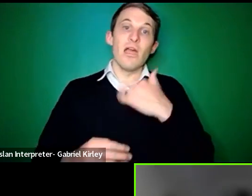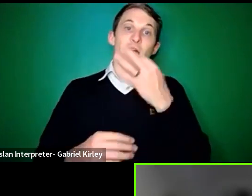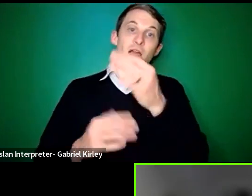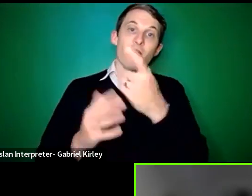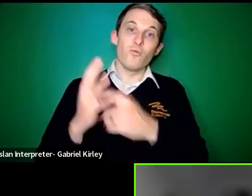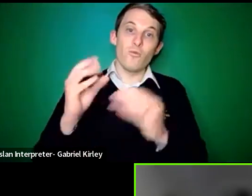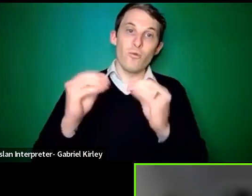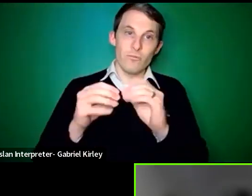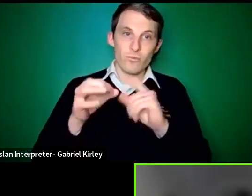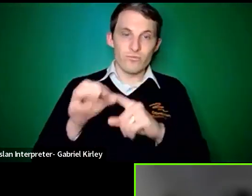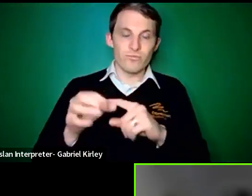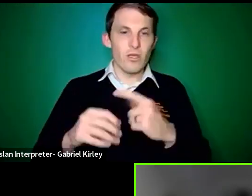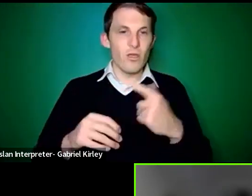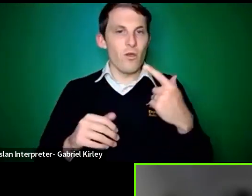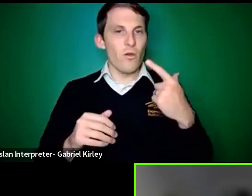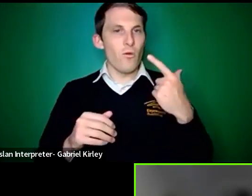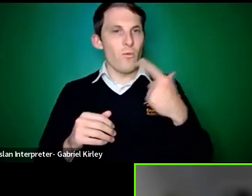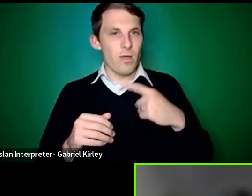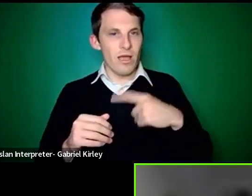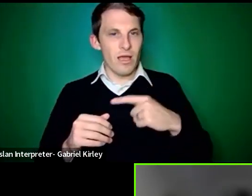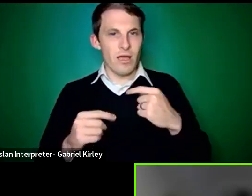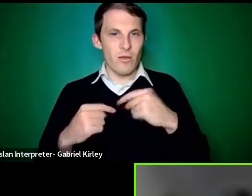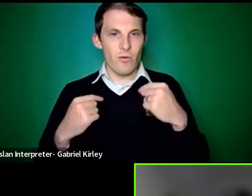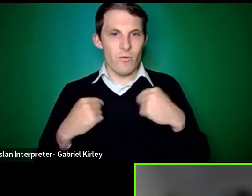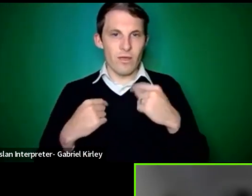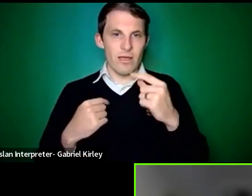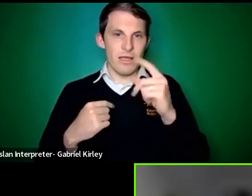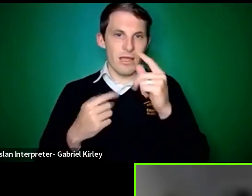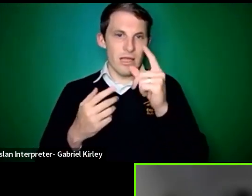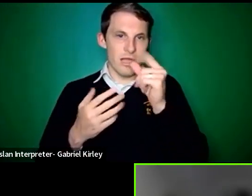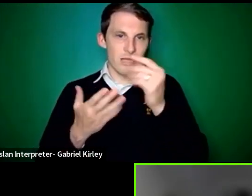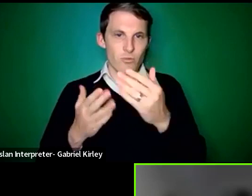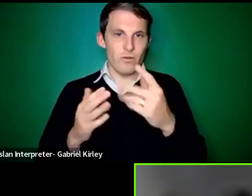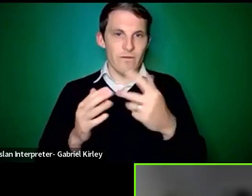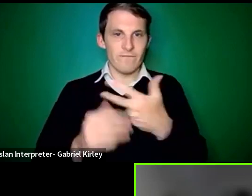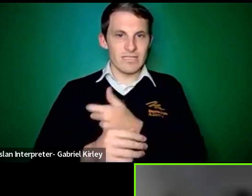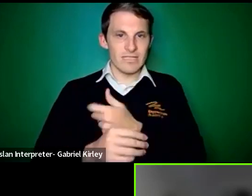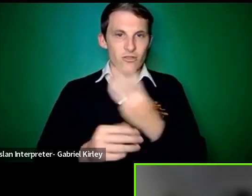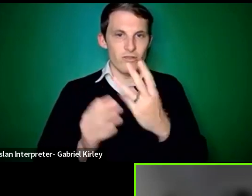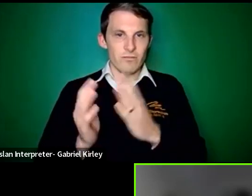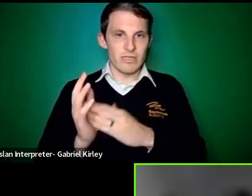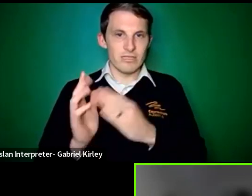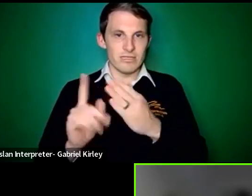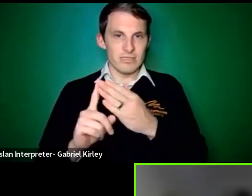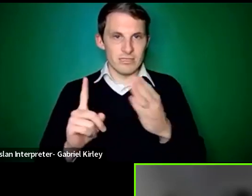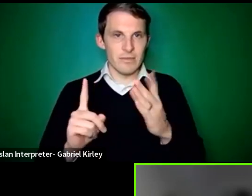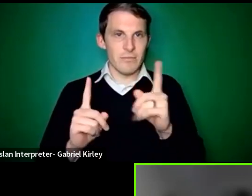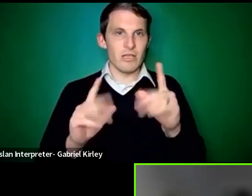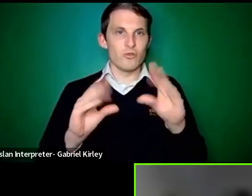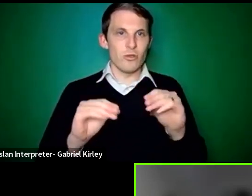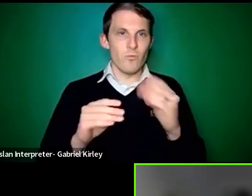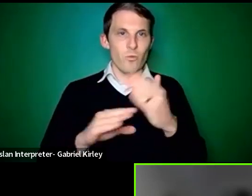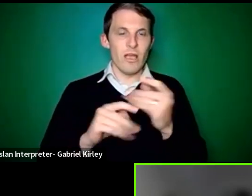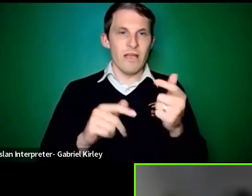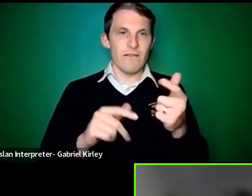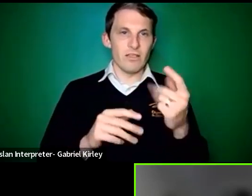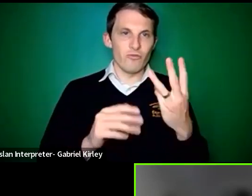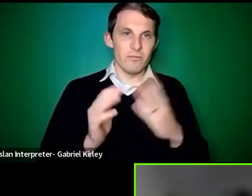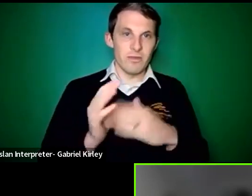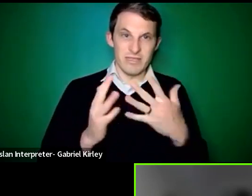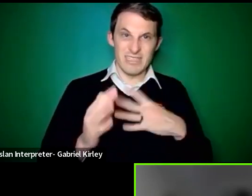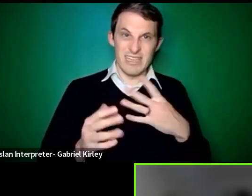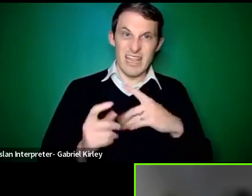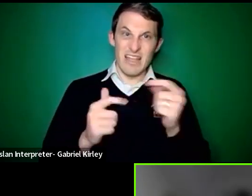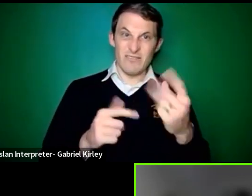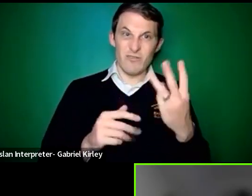Why are we eligible for vaccination now in 3 months, and does it stop working after 3 months, and will we need it again in 3 months'